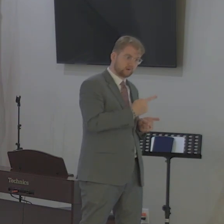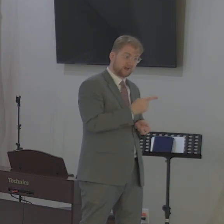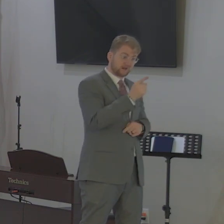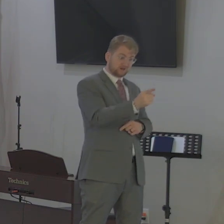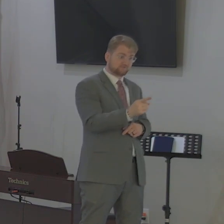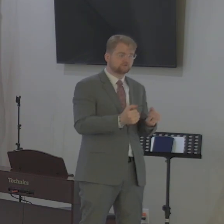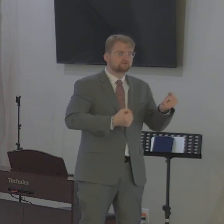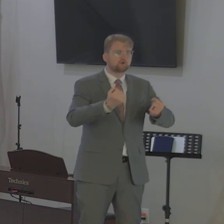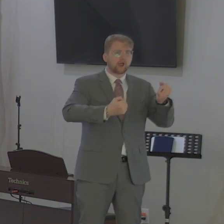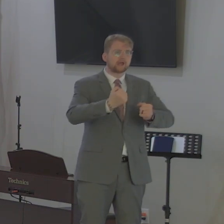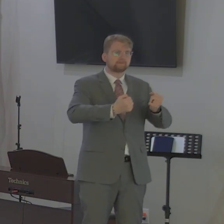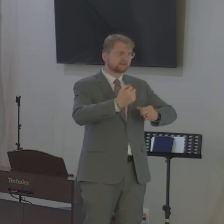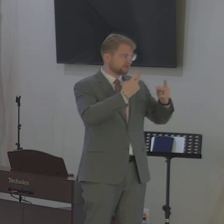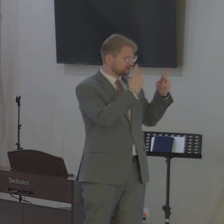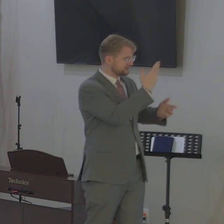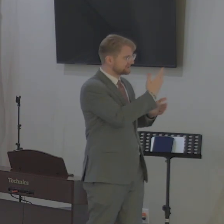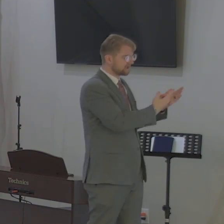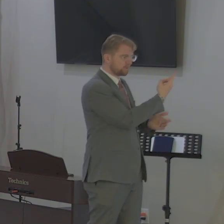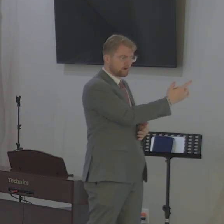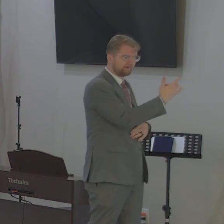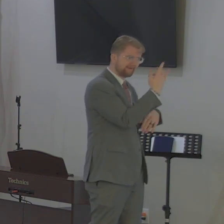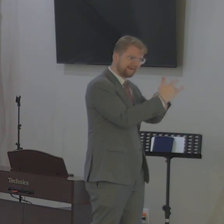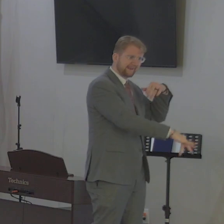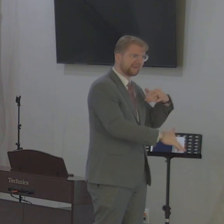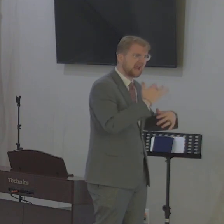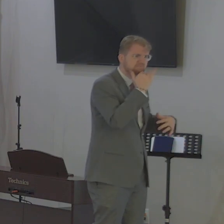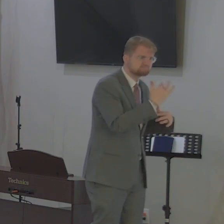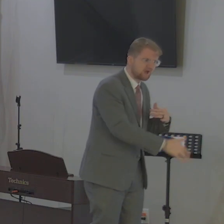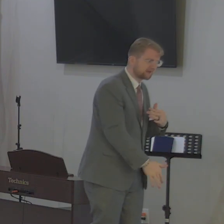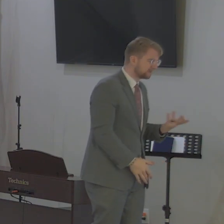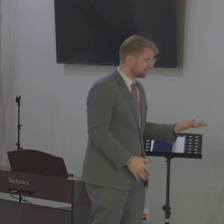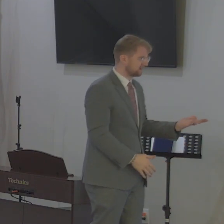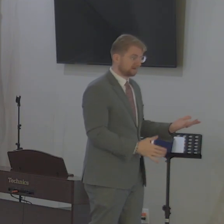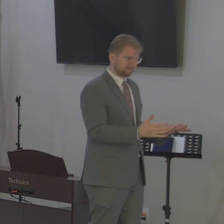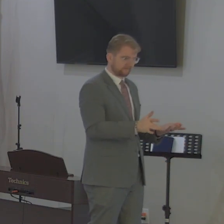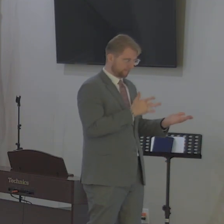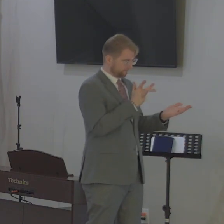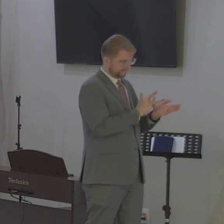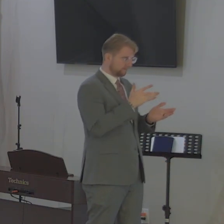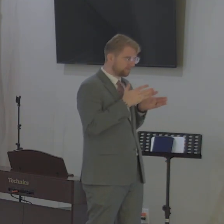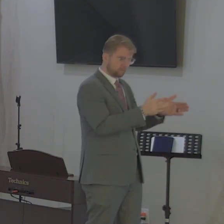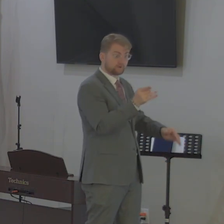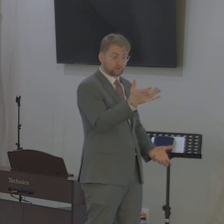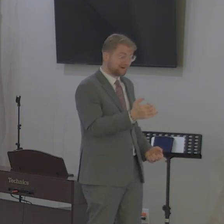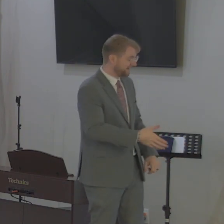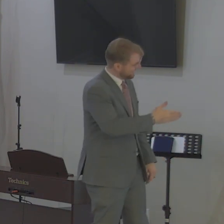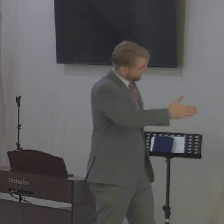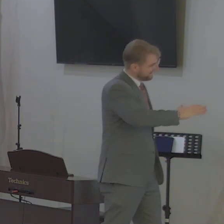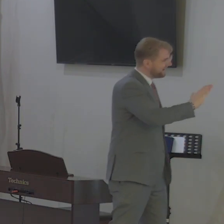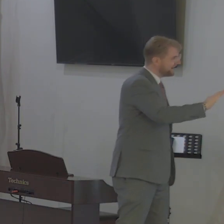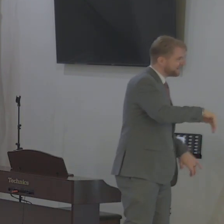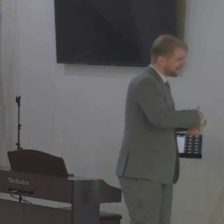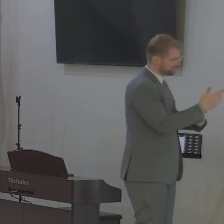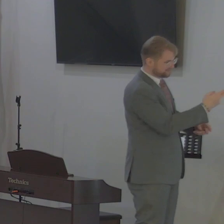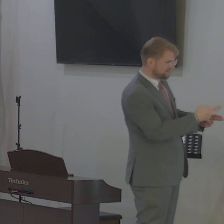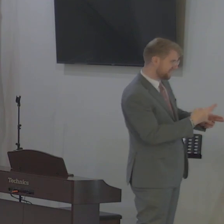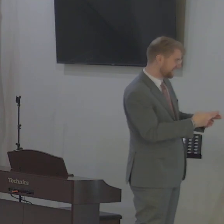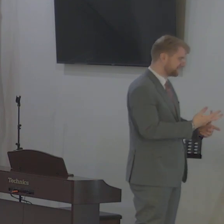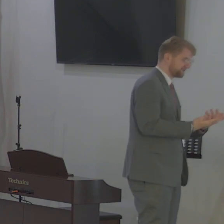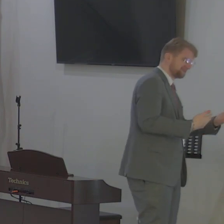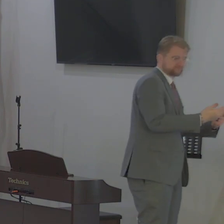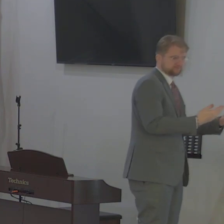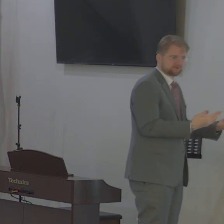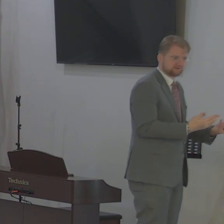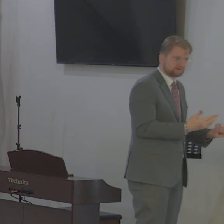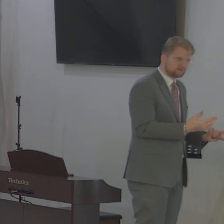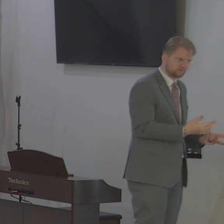go and shake hands with? Is that the person that you want to go and be around? I'm just saying, this old boy's half dead, stripped naked, beat up, laying in the